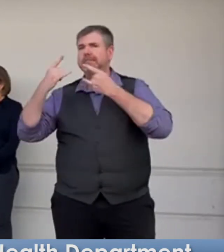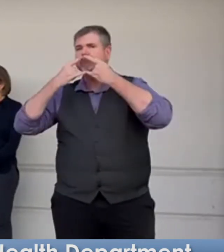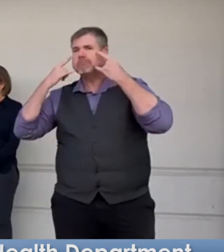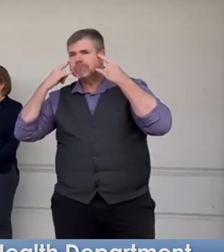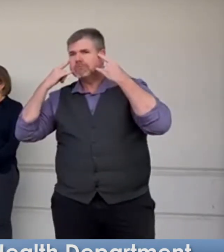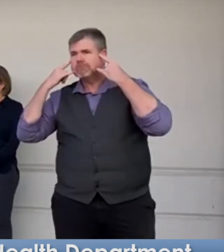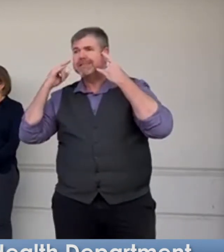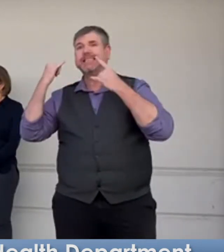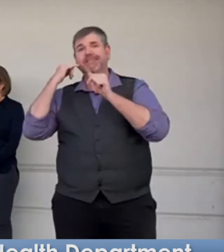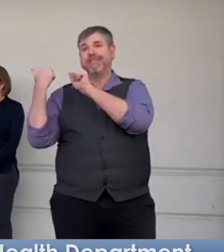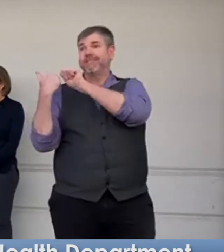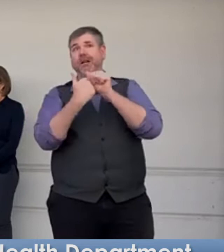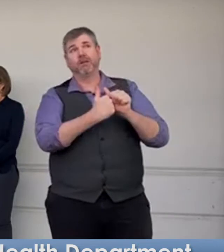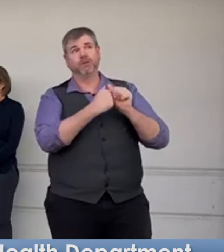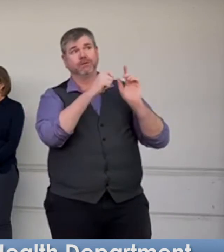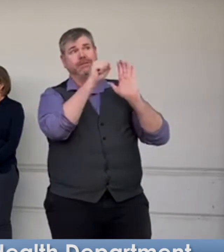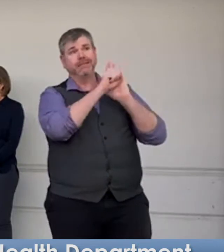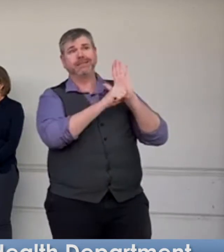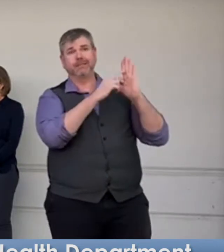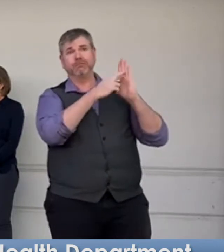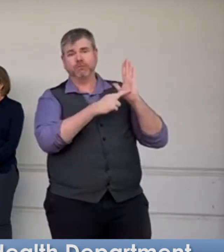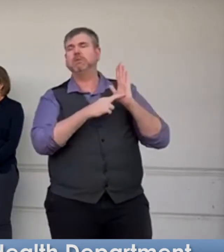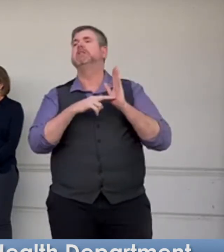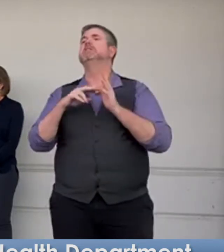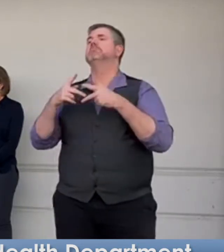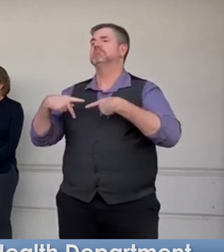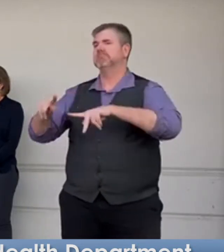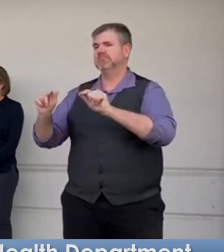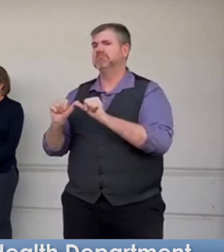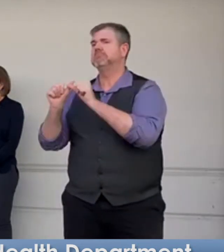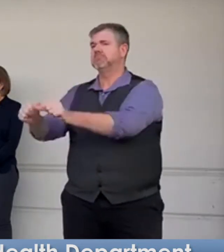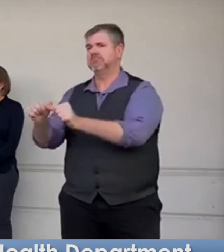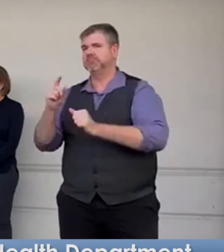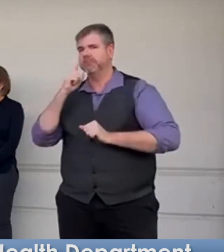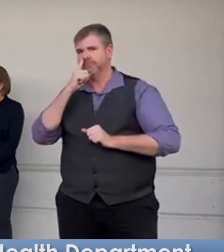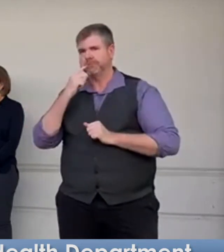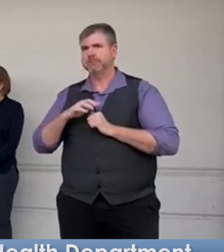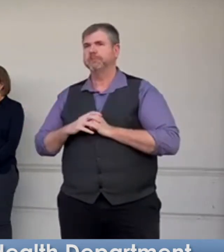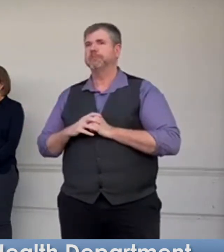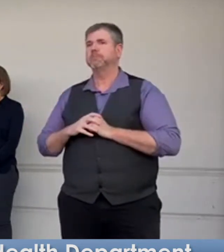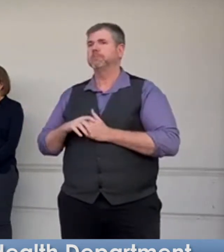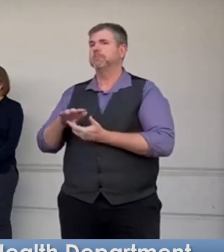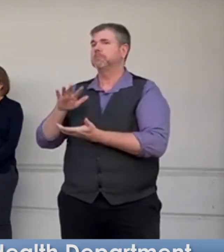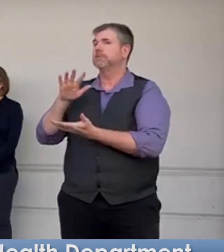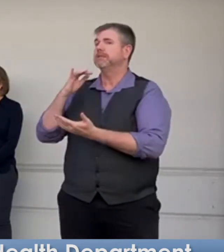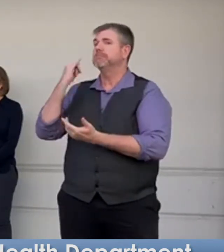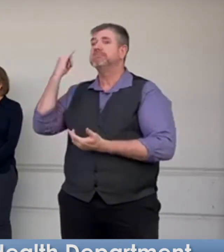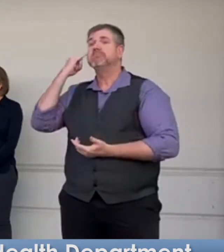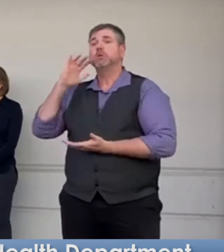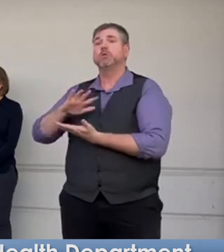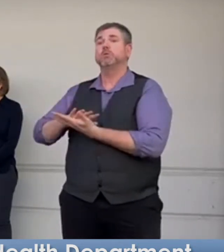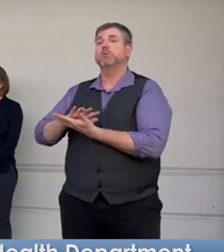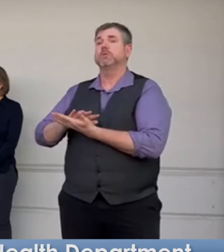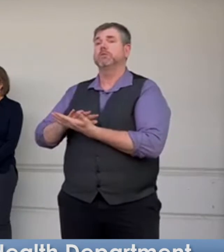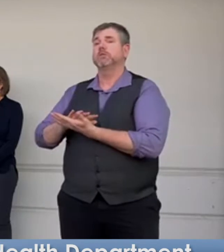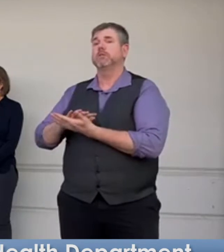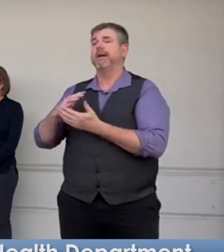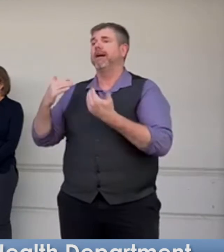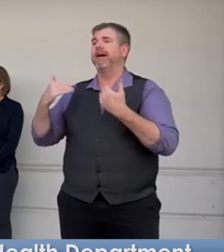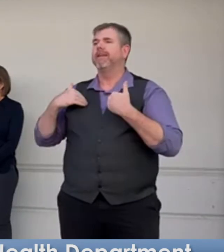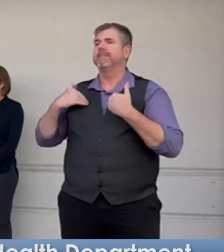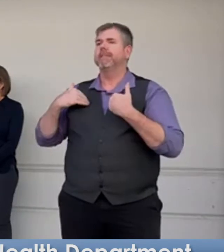that are on a phased opening that has already been scheduled and put in place can continue their phased opening.